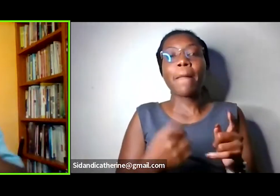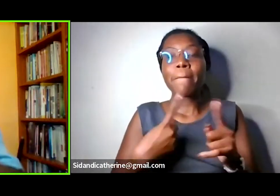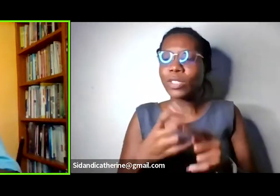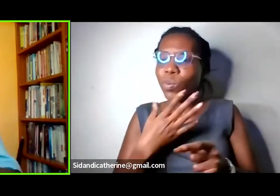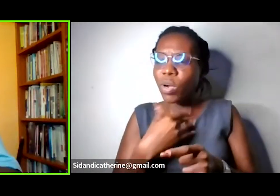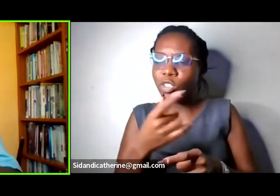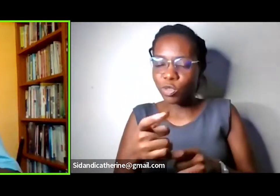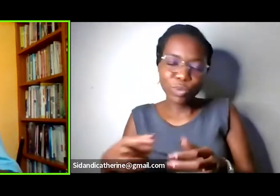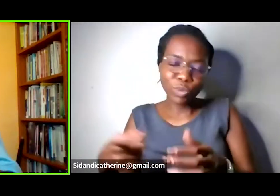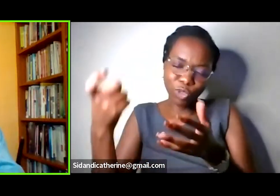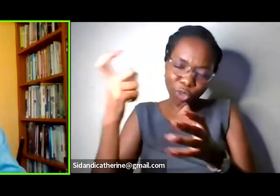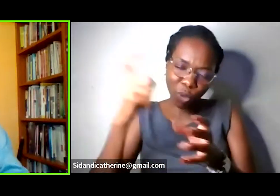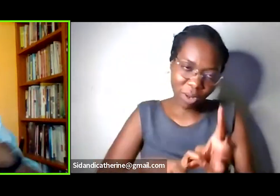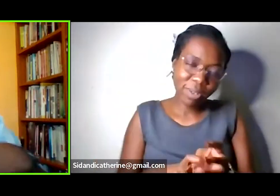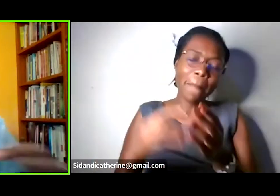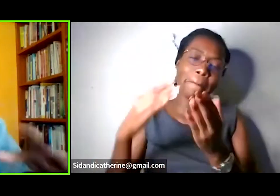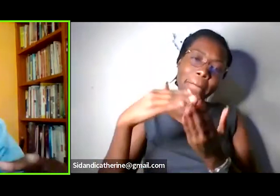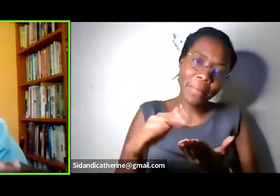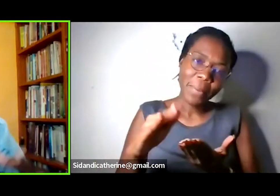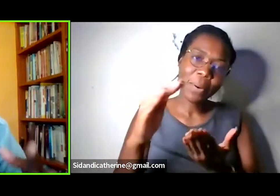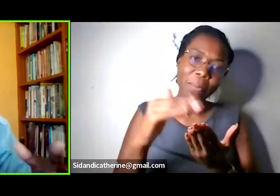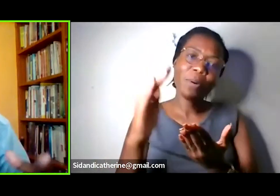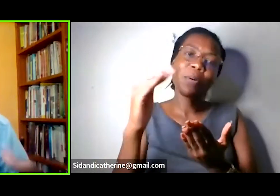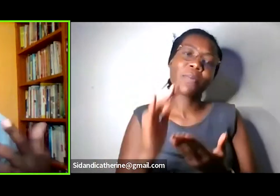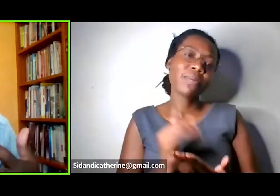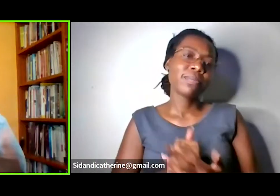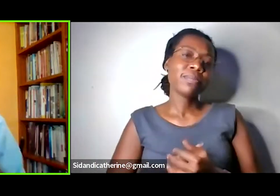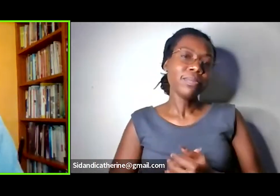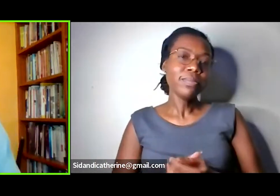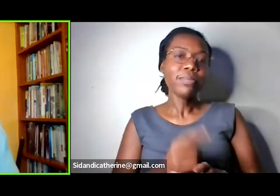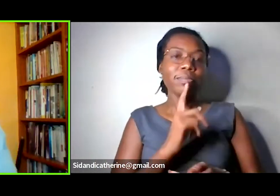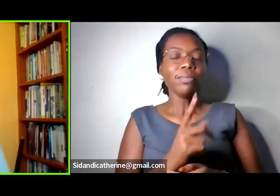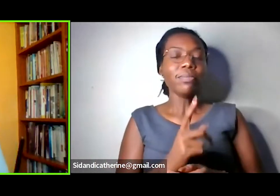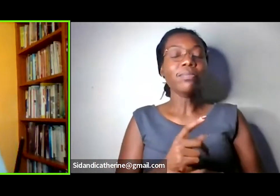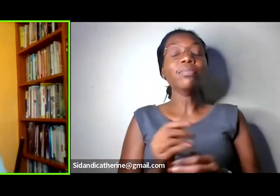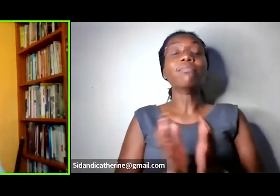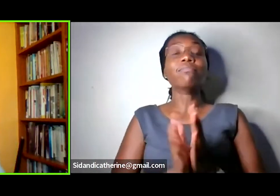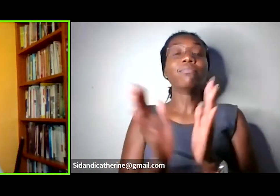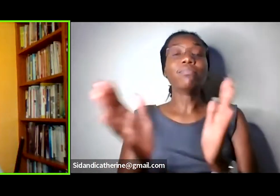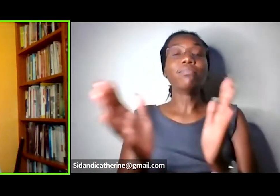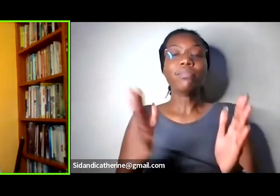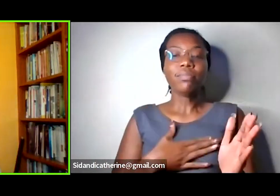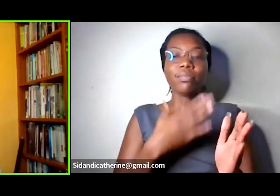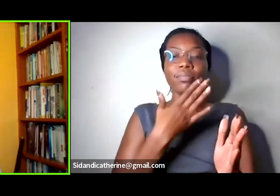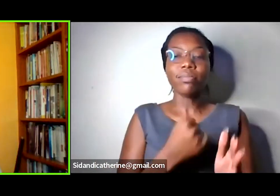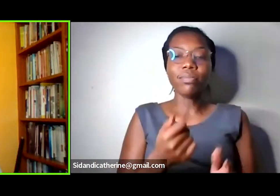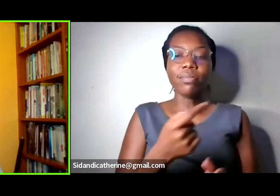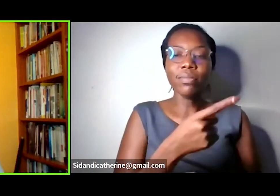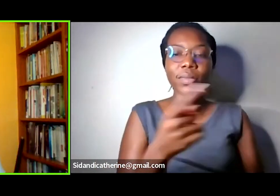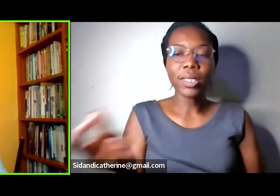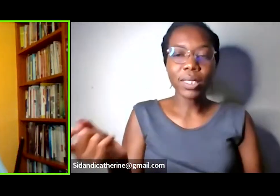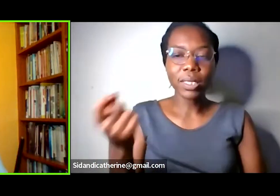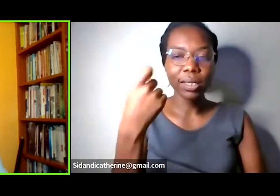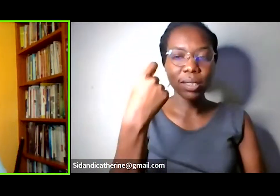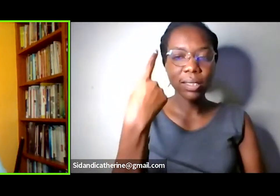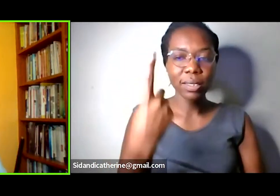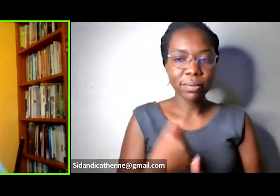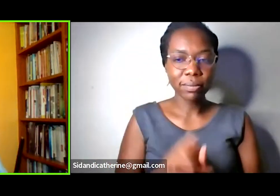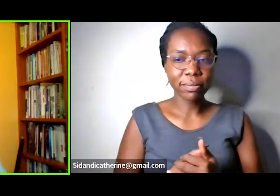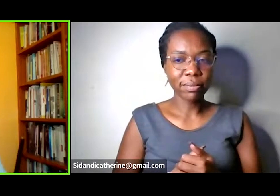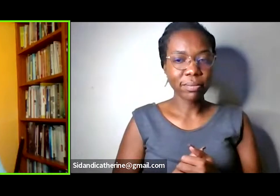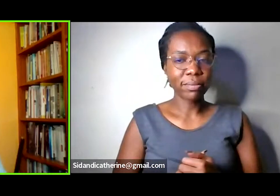this is going to last you longer. And I'm just giving you an example of an offer. So the customer is saying, give me an offer. What do you have